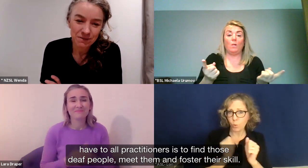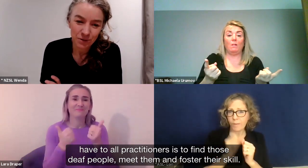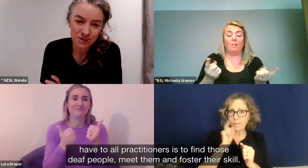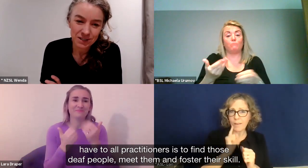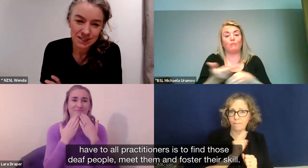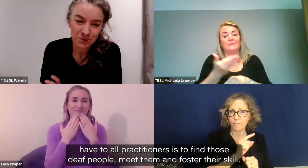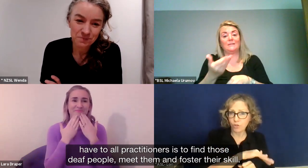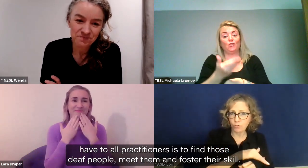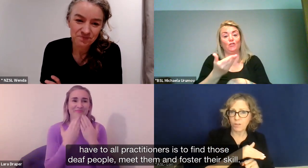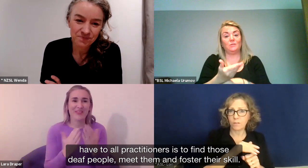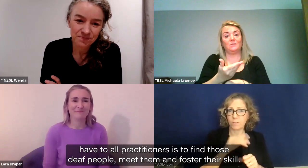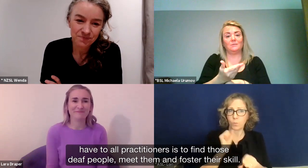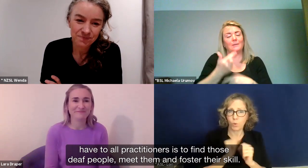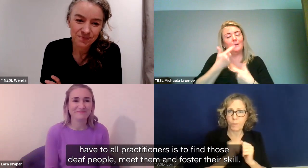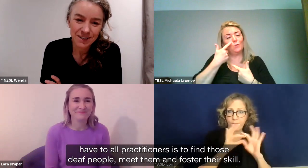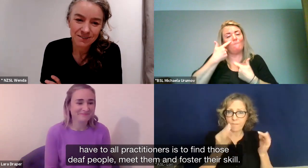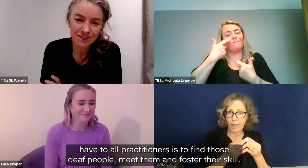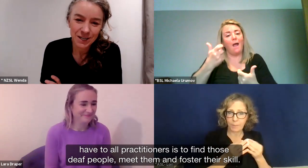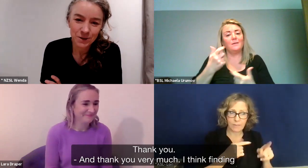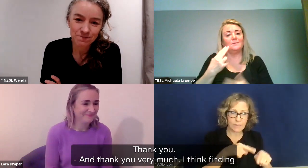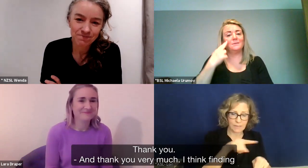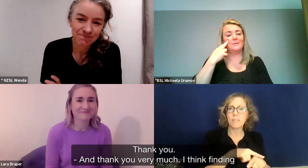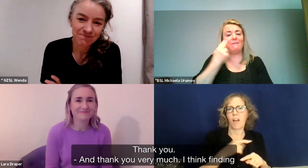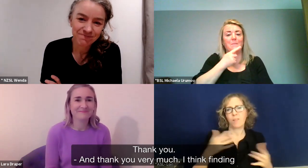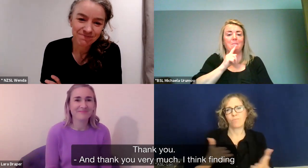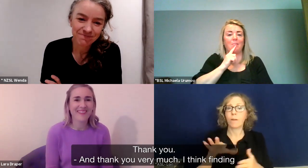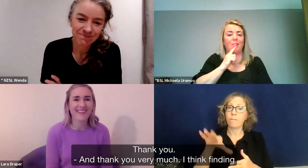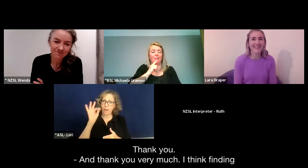Meet them and foster their skill. Thank you.